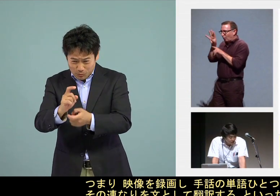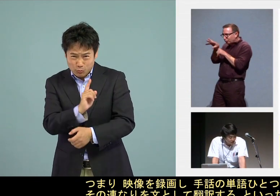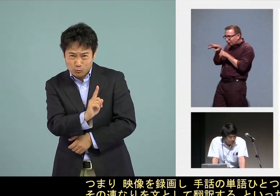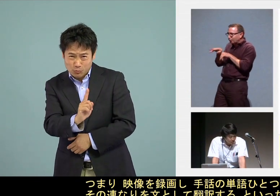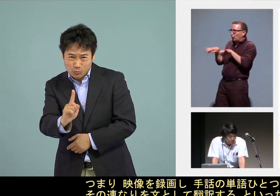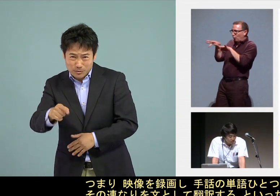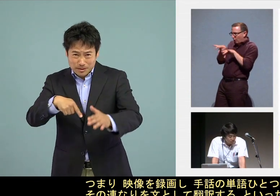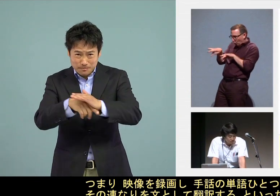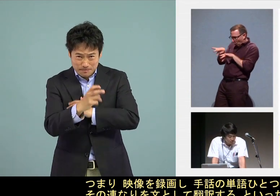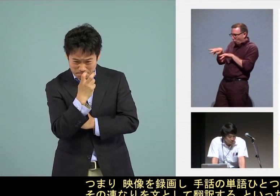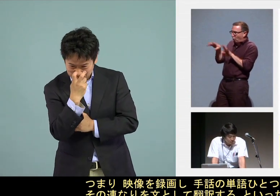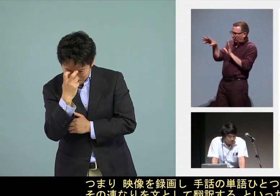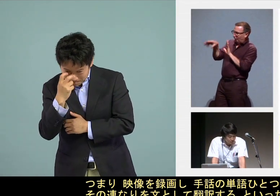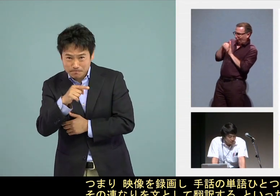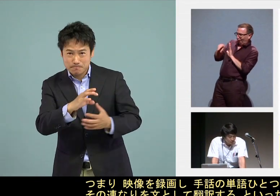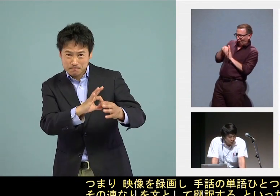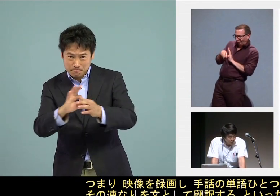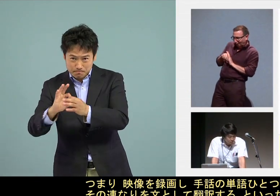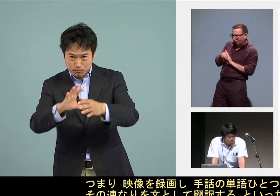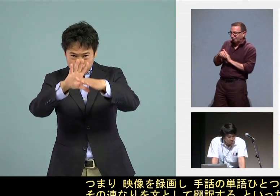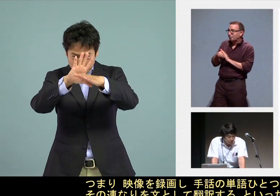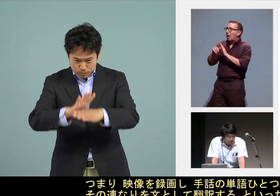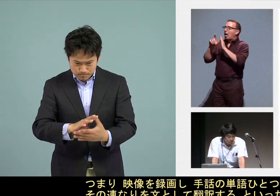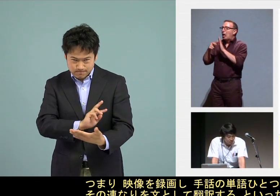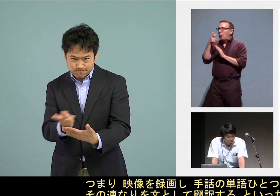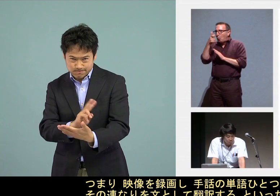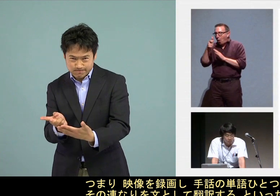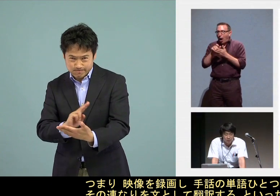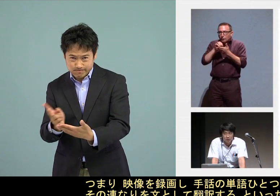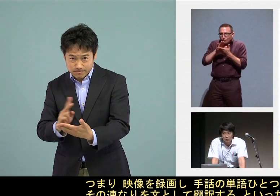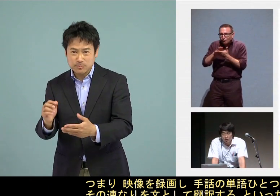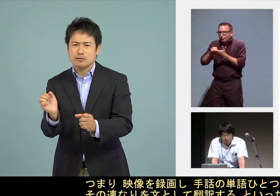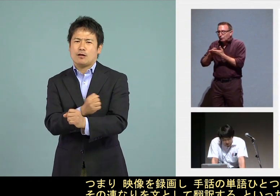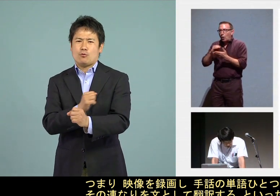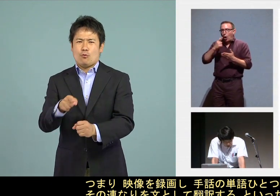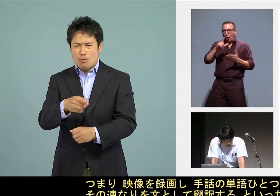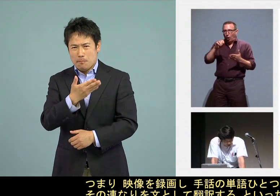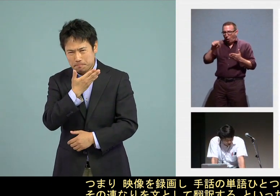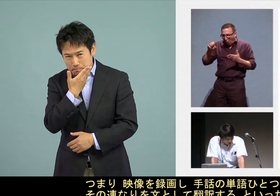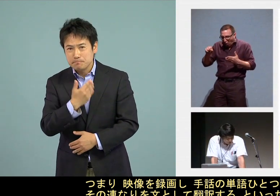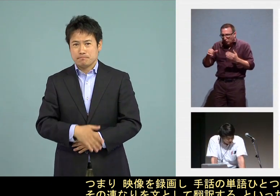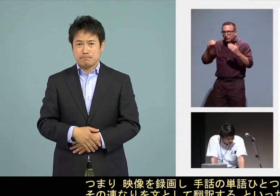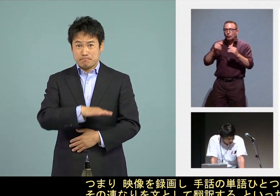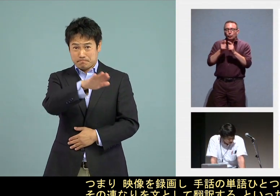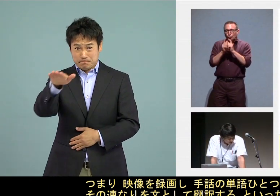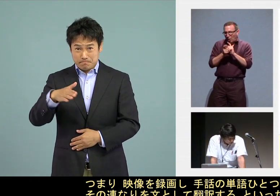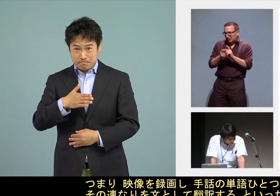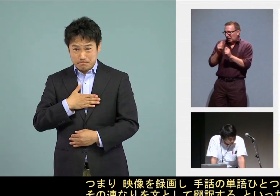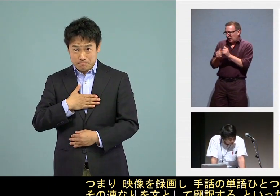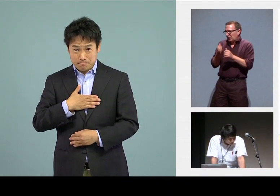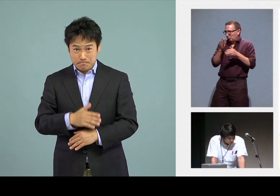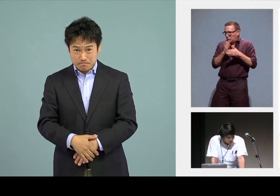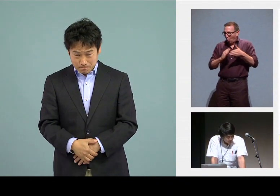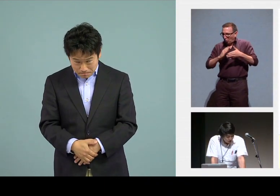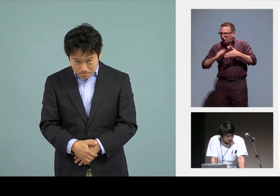of signs, glossing each sign, and translating sequences of signs.